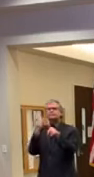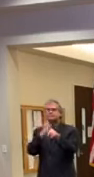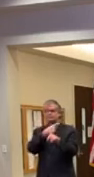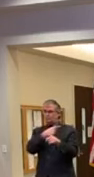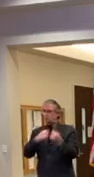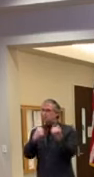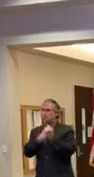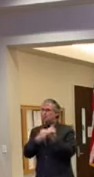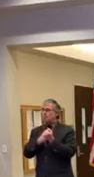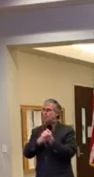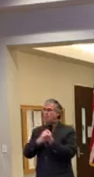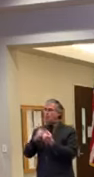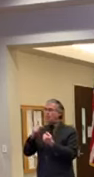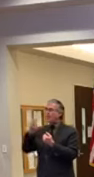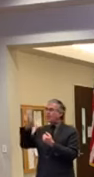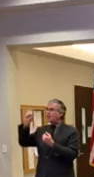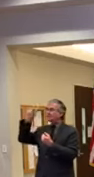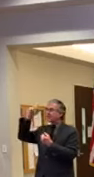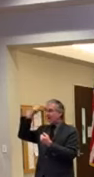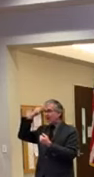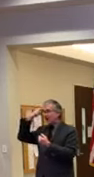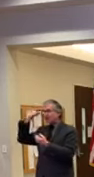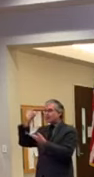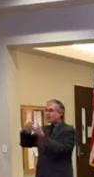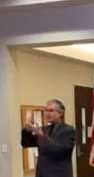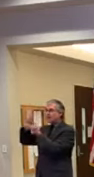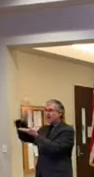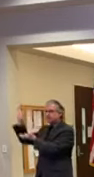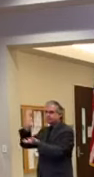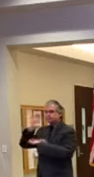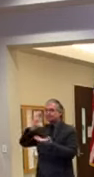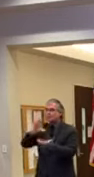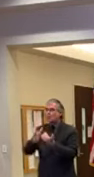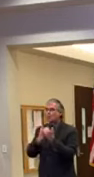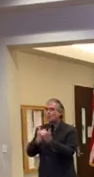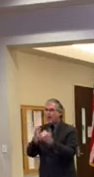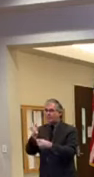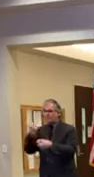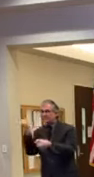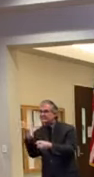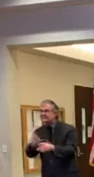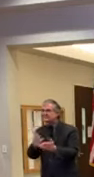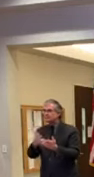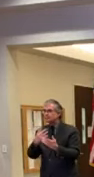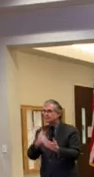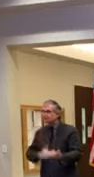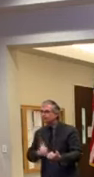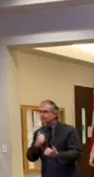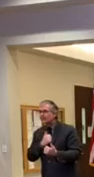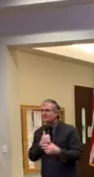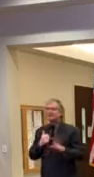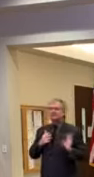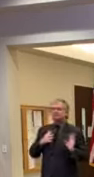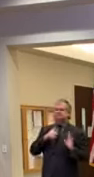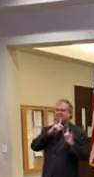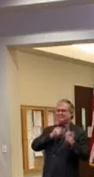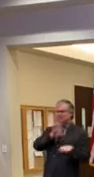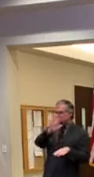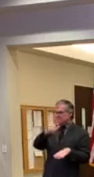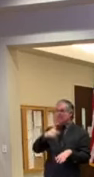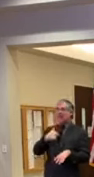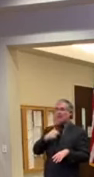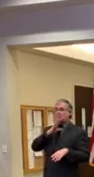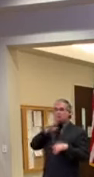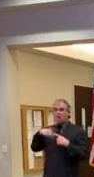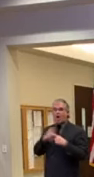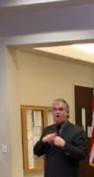the casino industry similar to one that the airlines and cruise industries could receive? I'm not here to talk about money and bailouts today. I'm not here to talk about the health